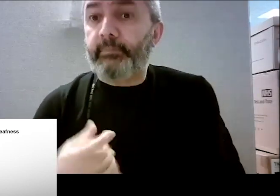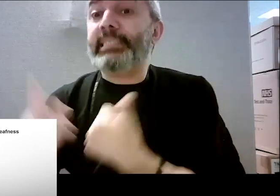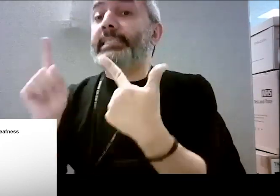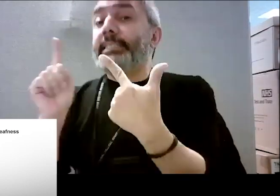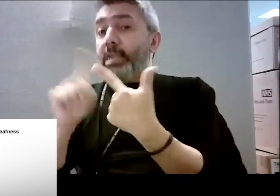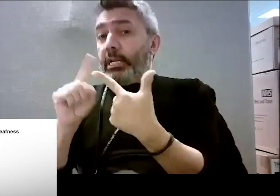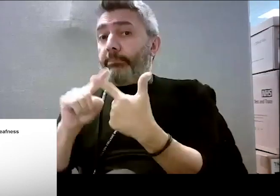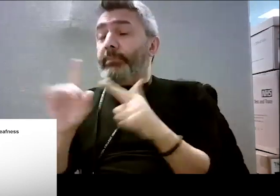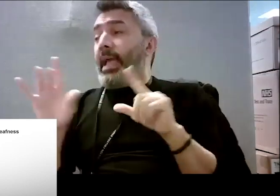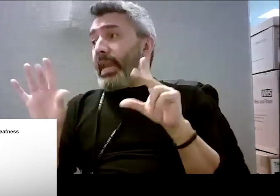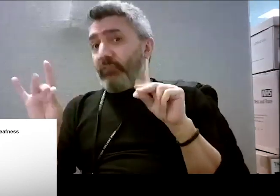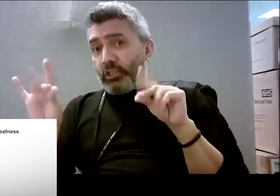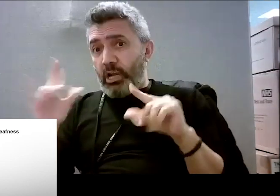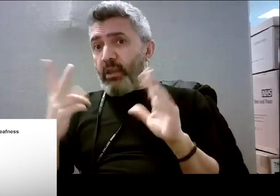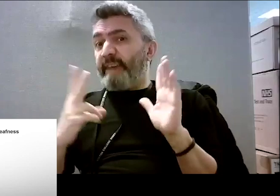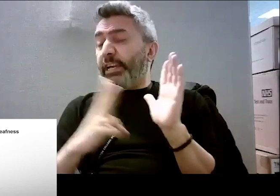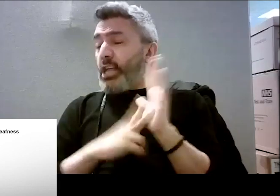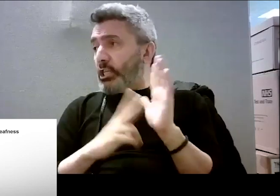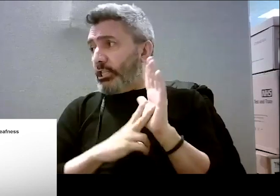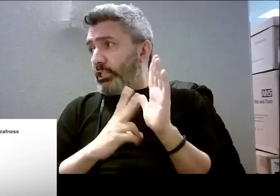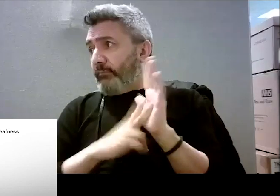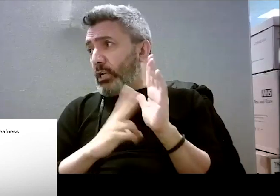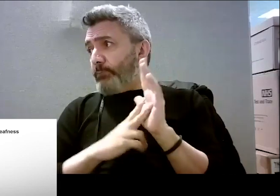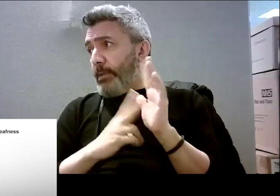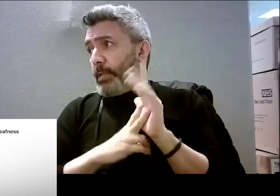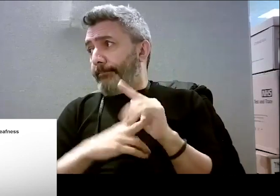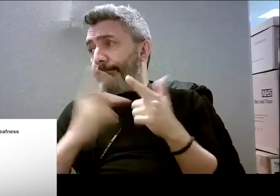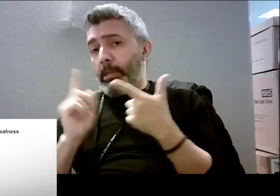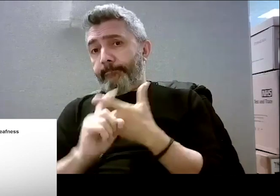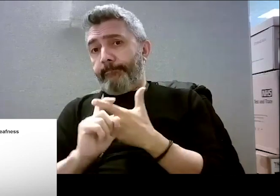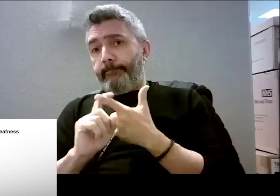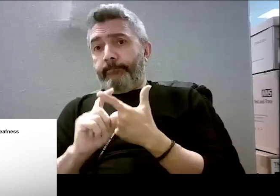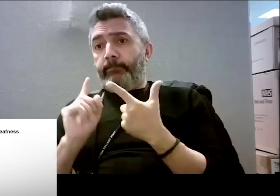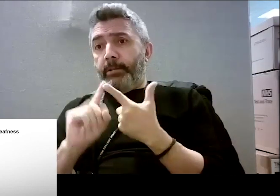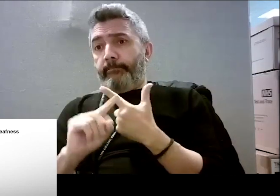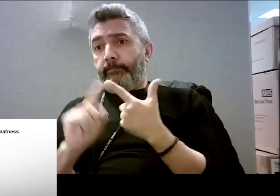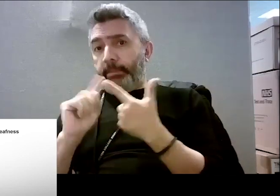I think. Another category could be an infection or a virus.